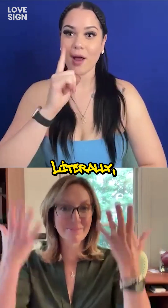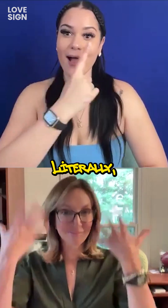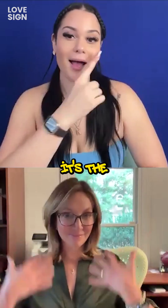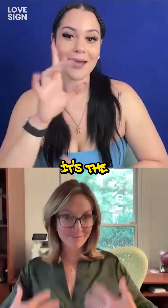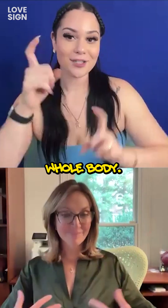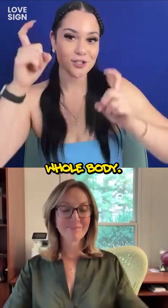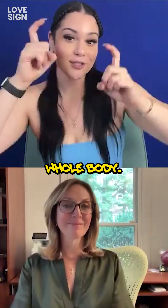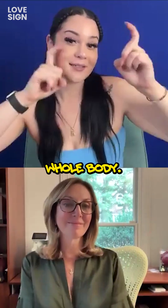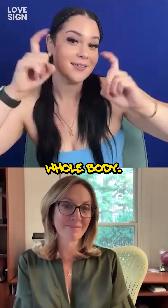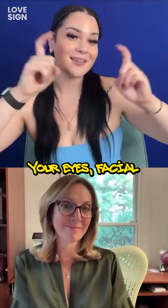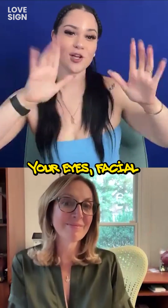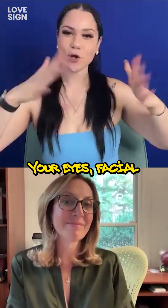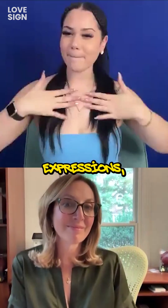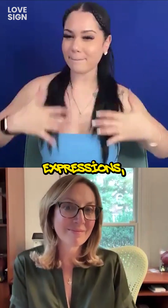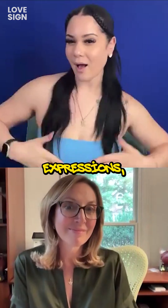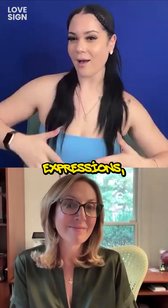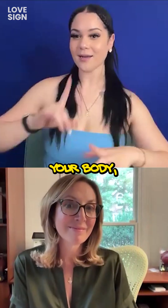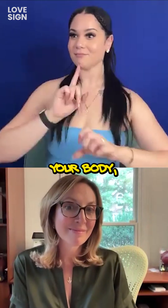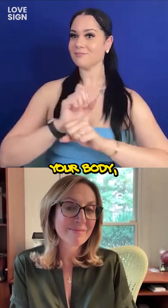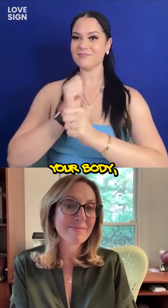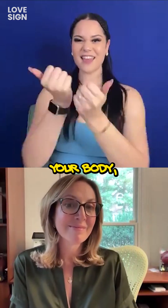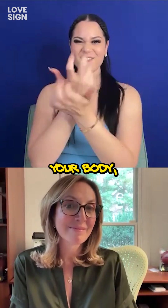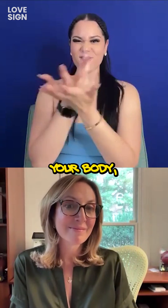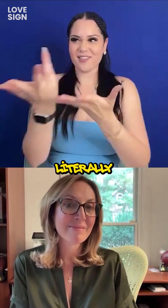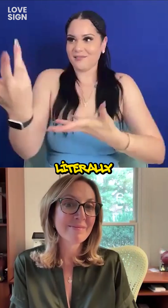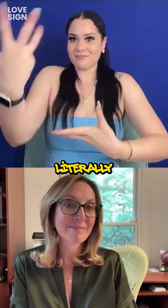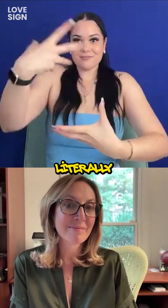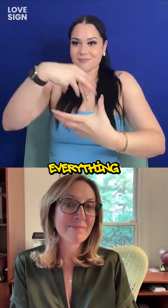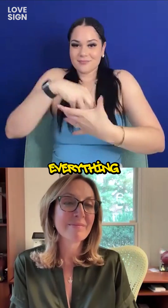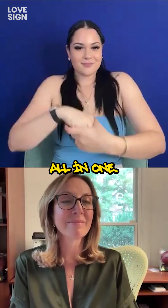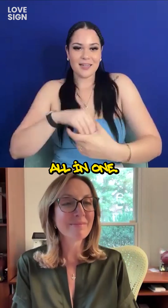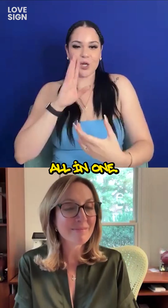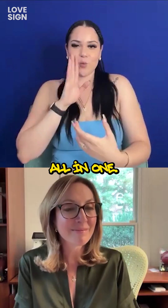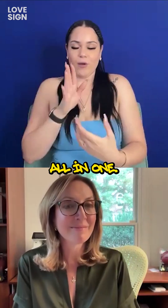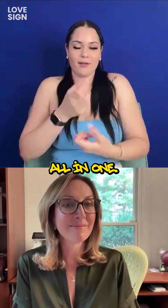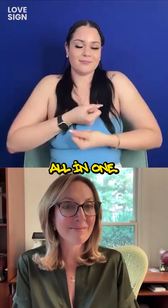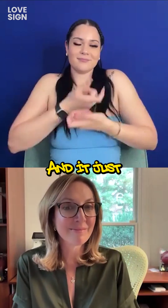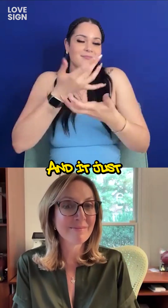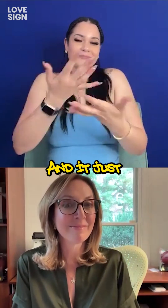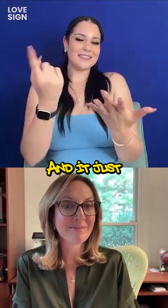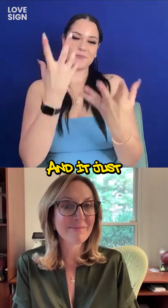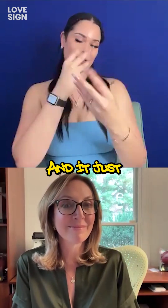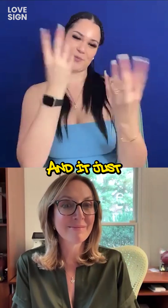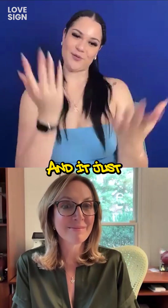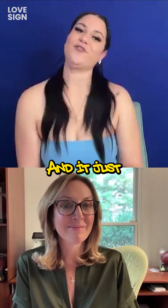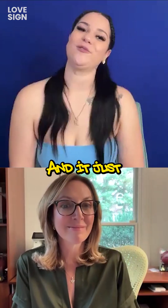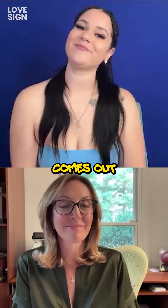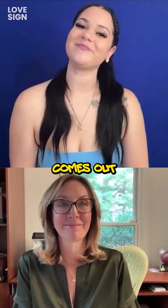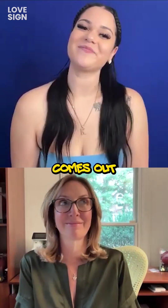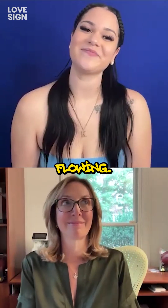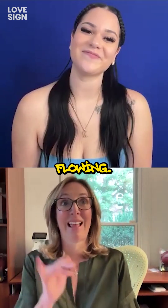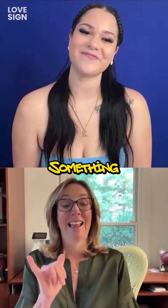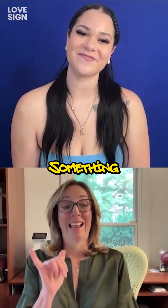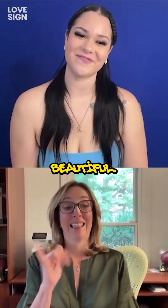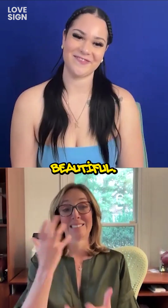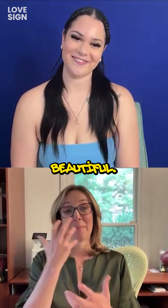you're literally It's your using whole your body. eyes, your facial expressions, your body, literally everything all in one. And it just comes